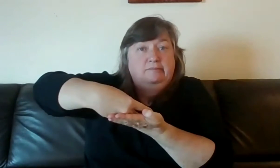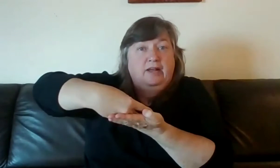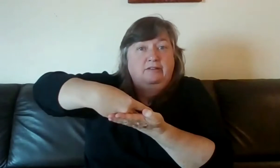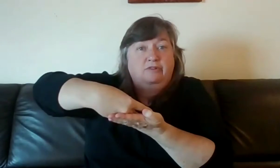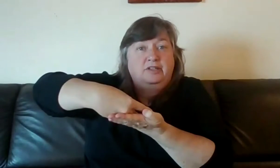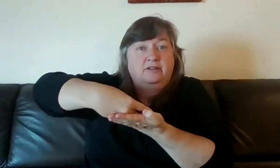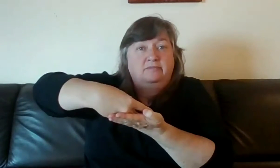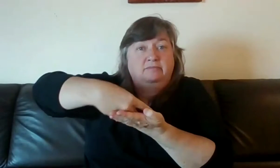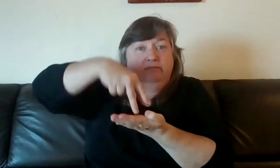And you fall down.